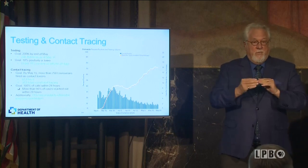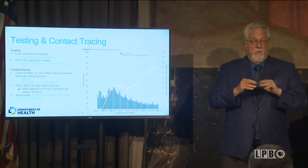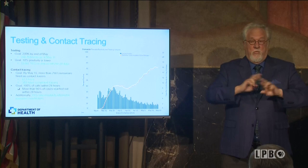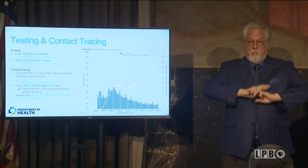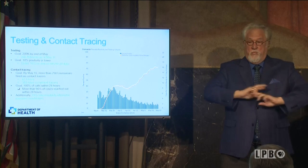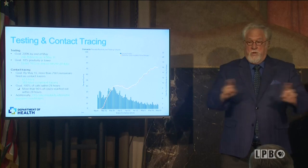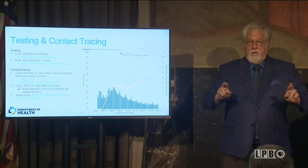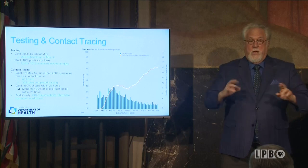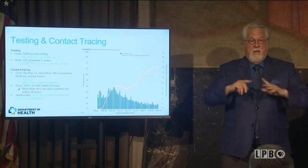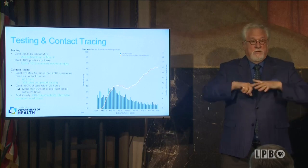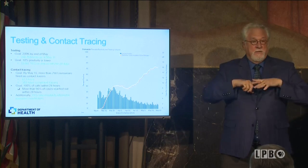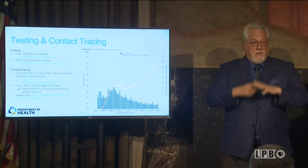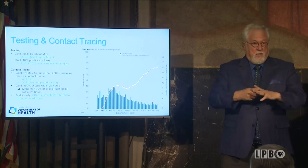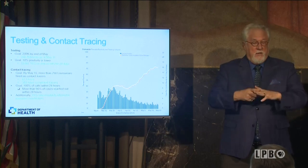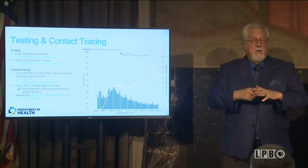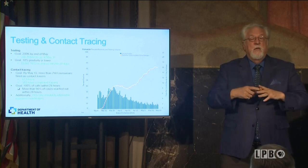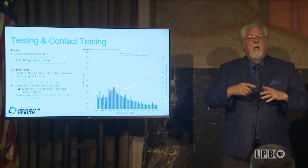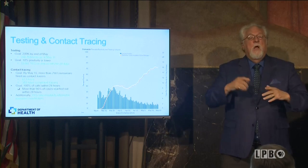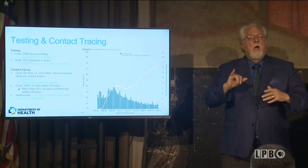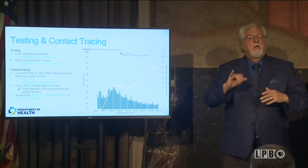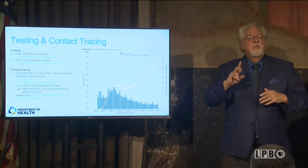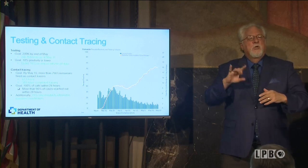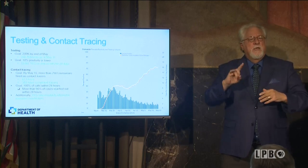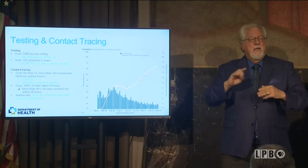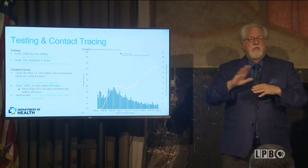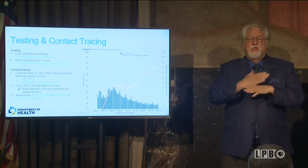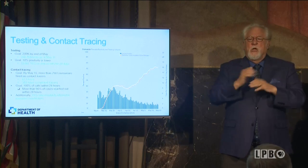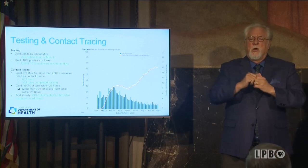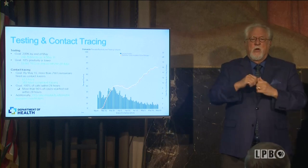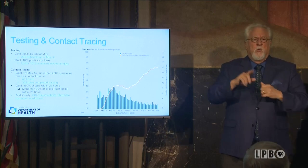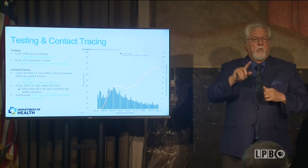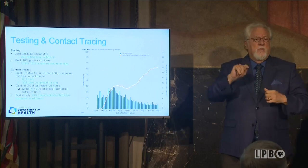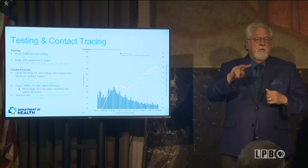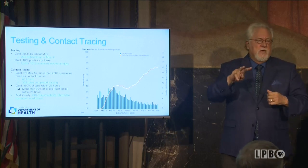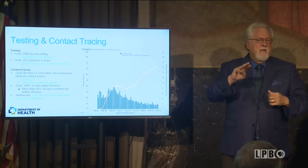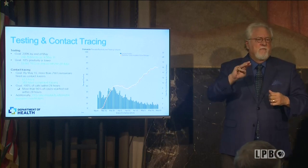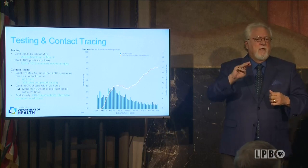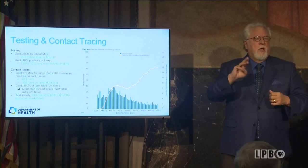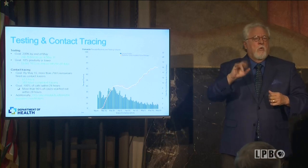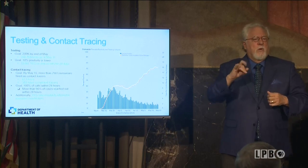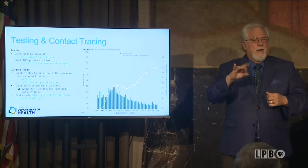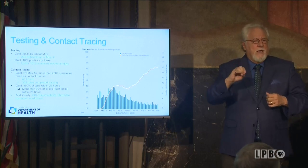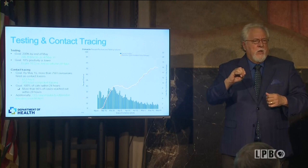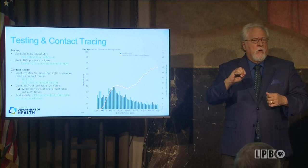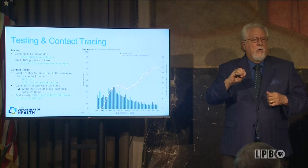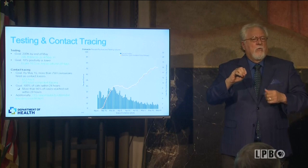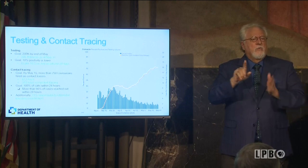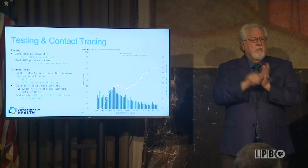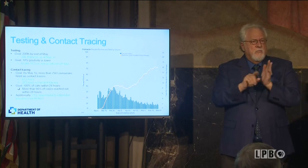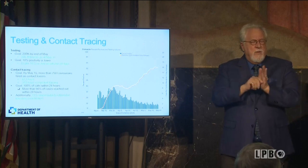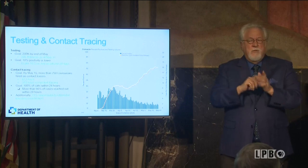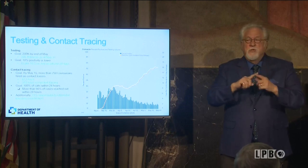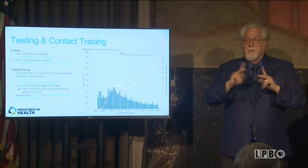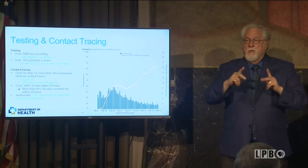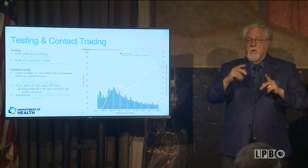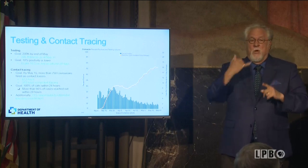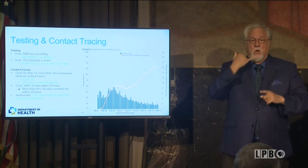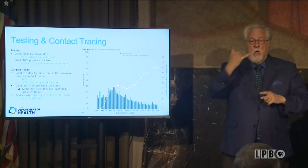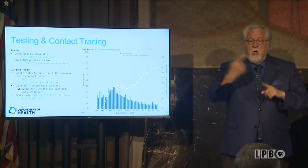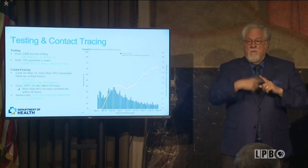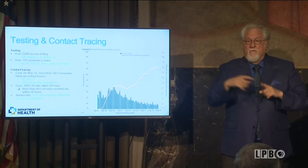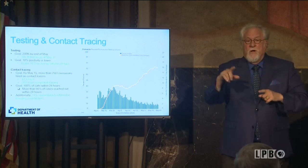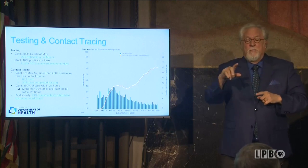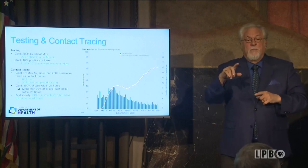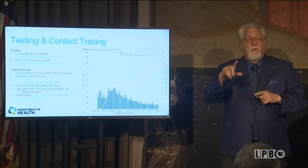online. We've also been doing a lot of sharing with the media and other venues so that when people get calls from the Louisiana Department of Health, they're not